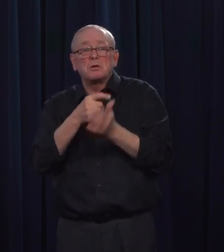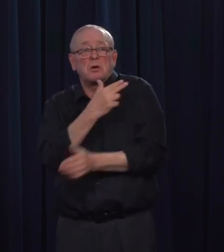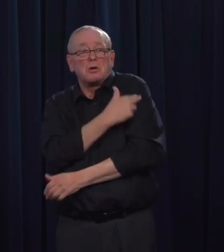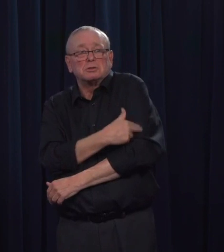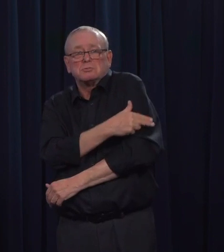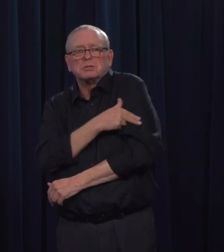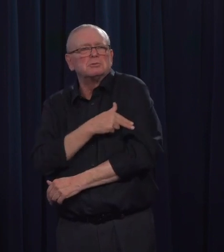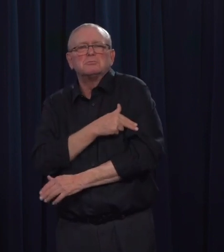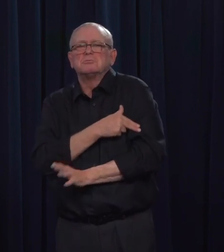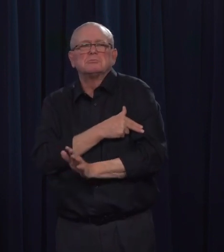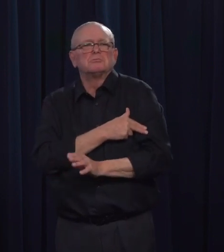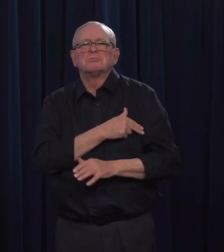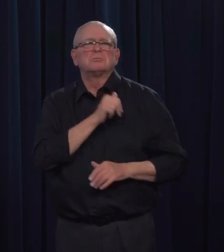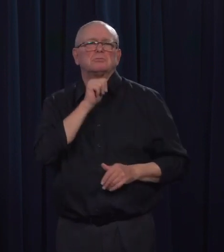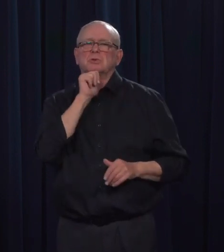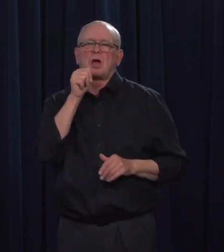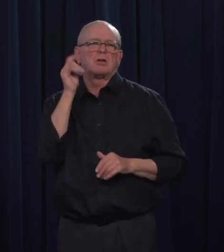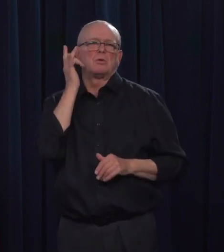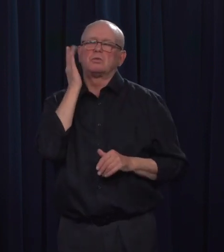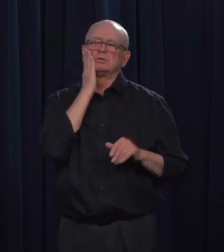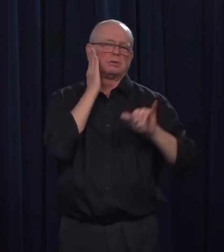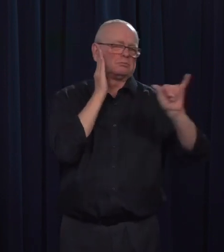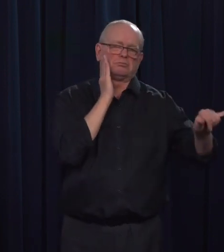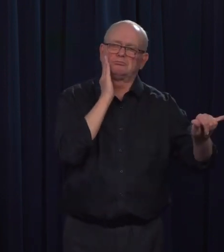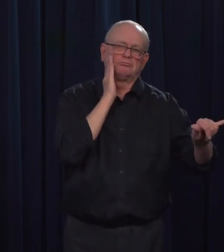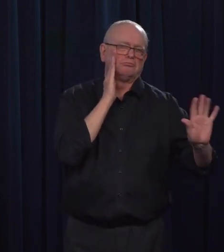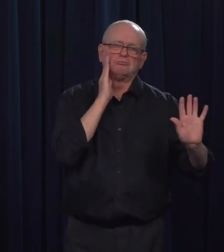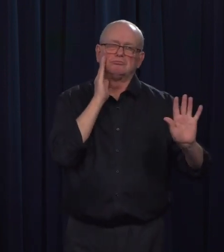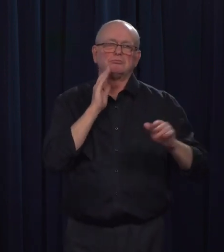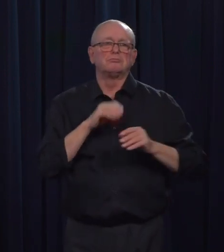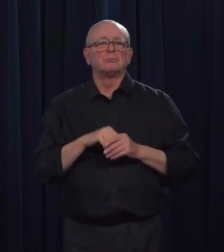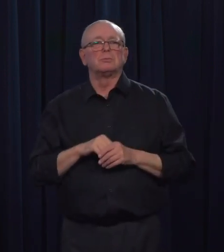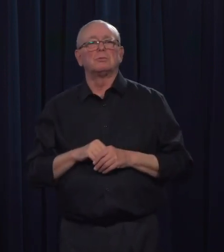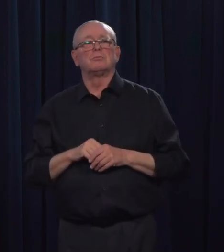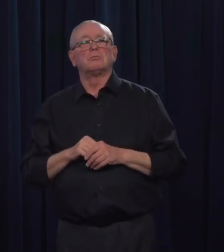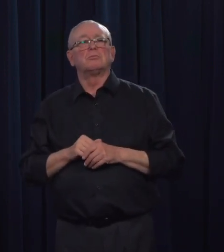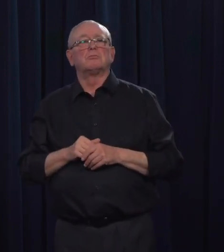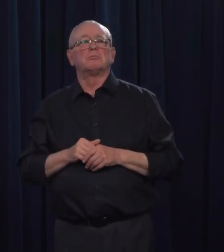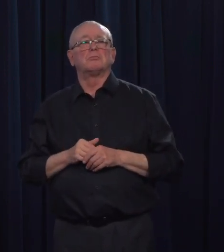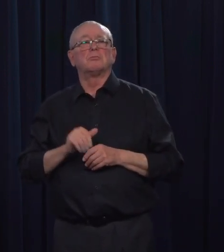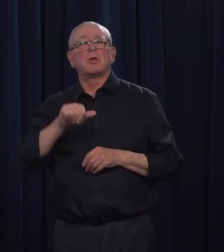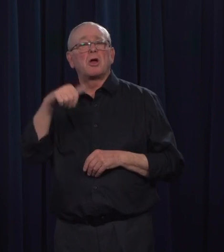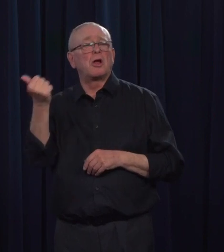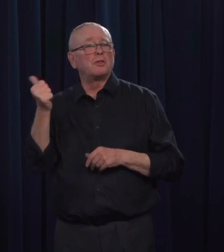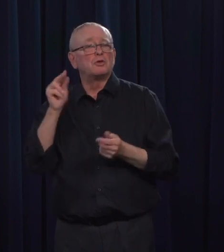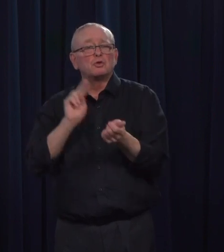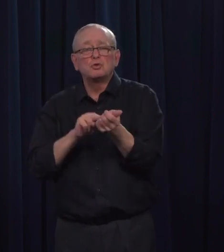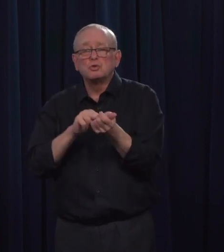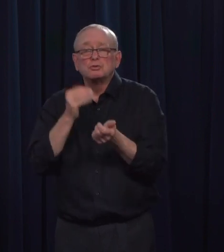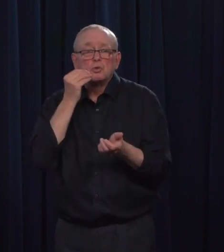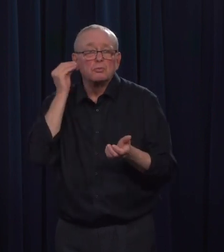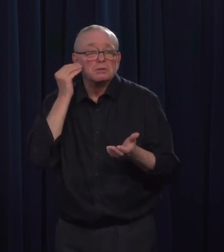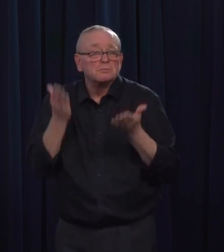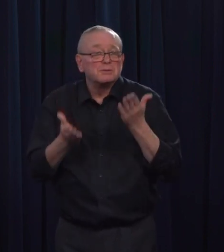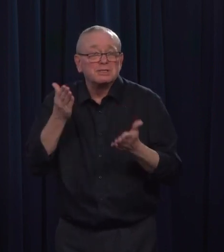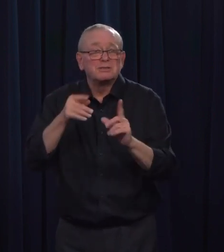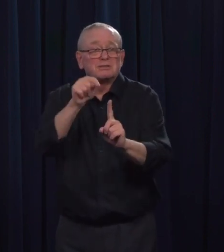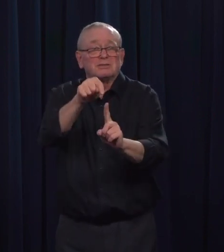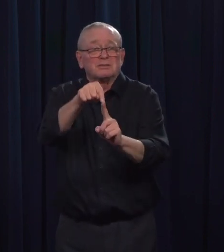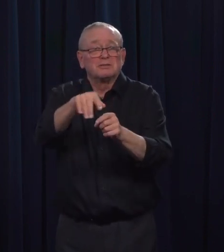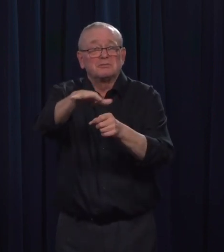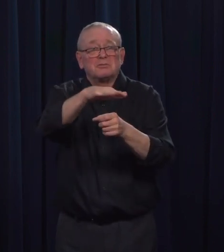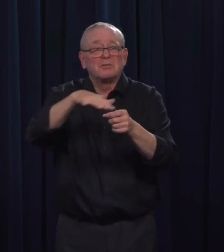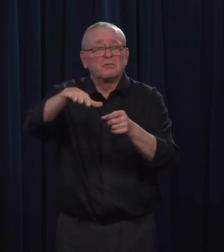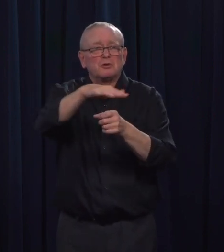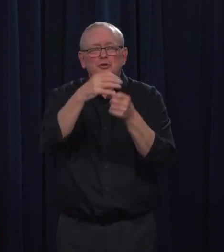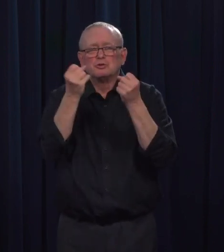don't really want them to return. They may be exposed to too many other individuals. We are going to need to find space for those individuals to